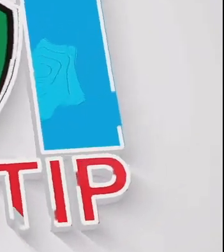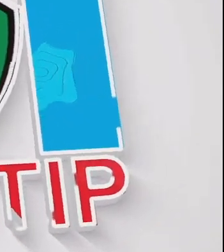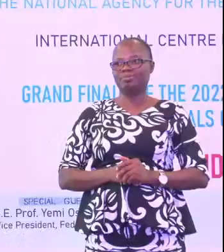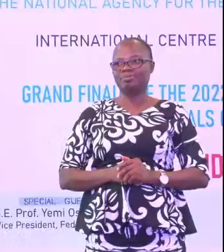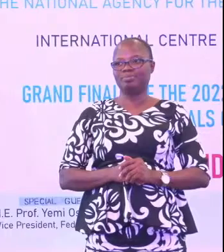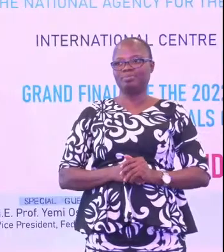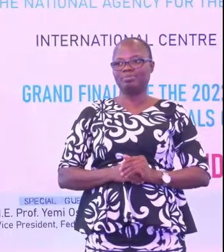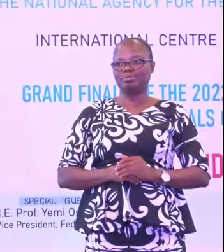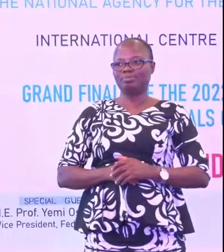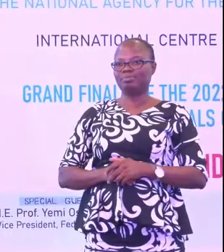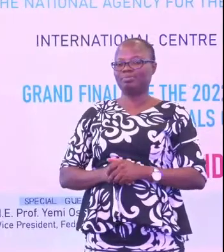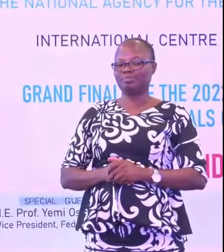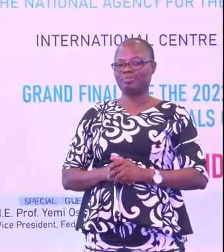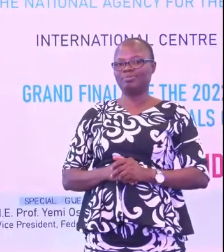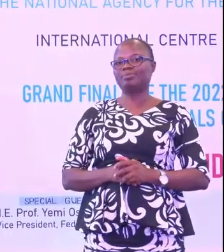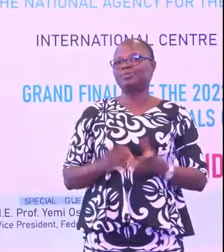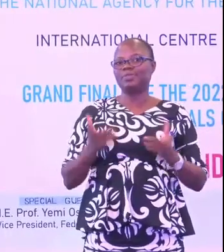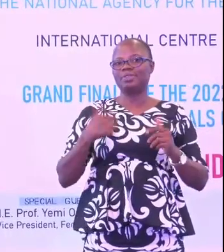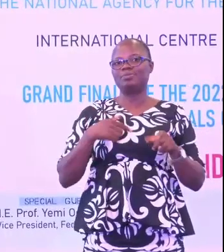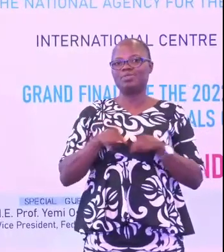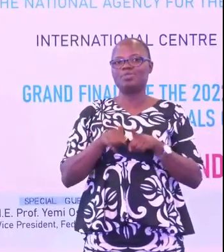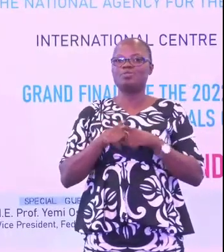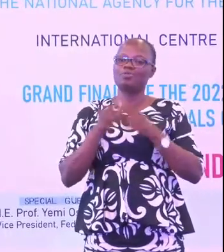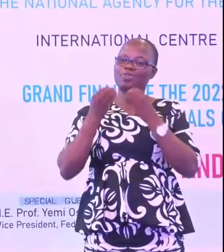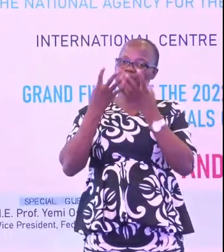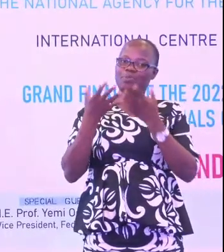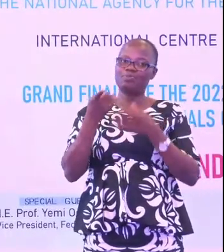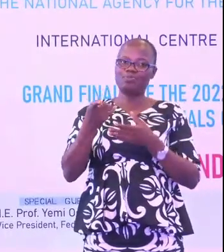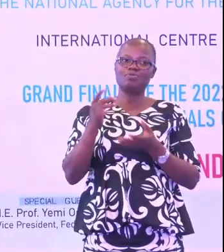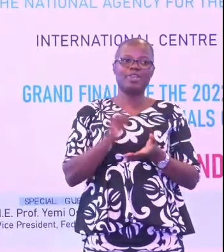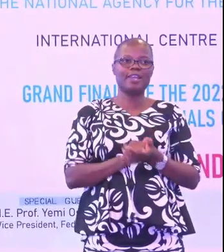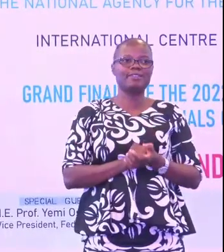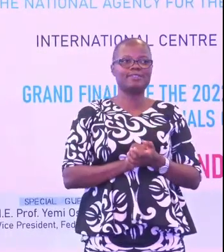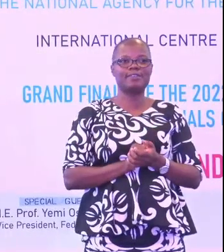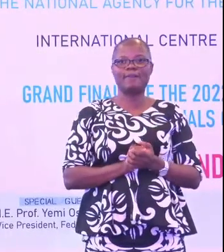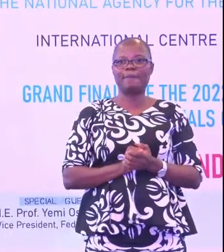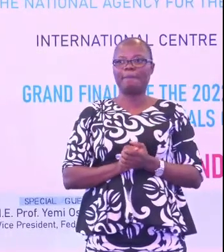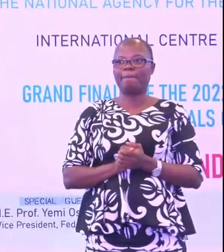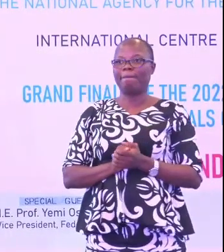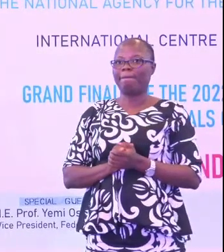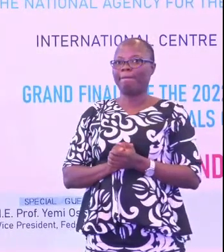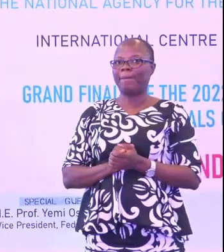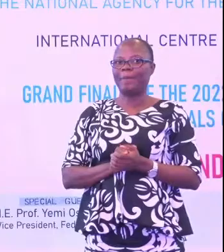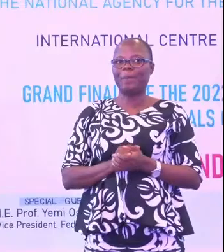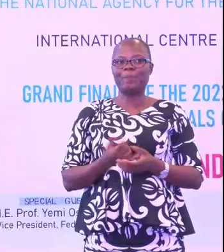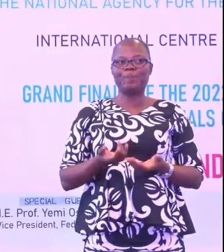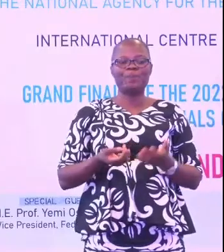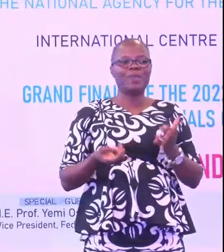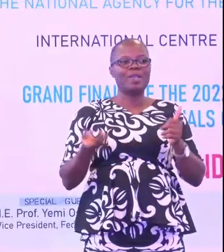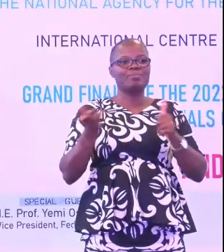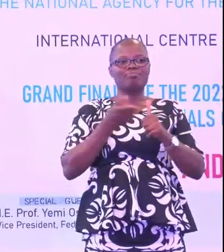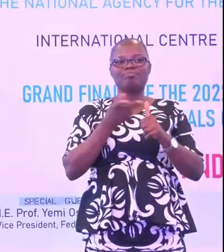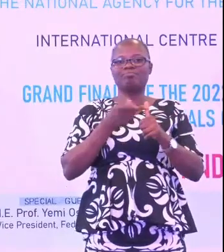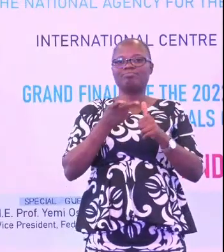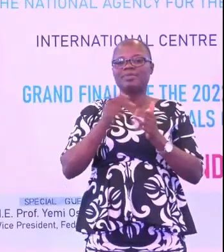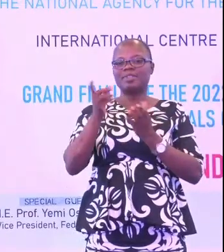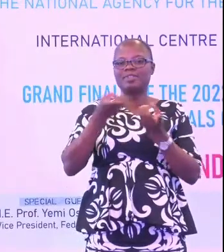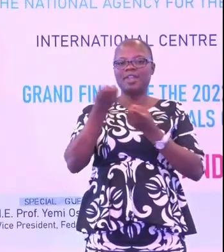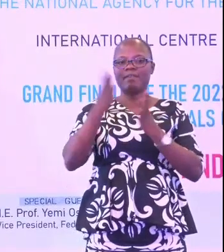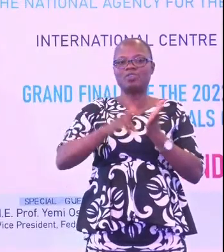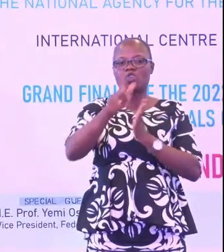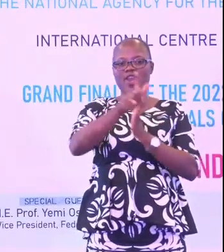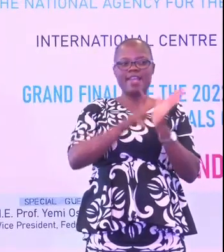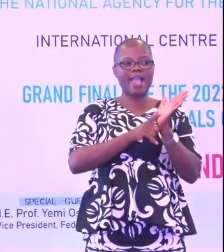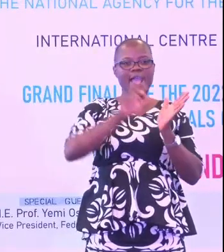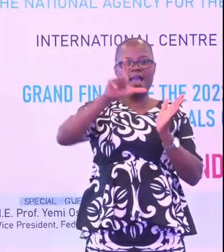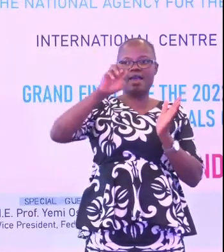Thank you very much. Let me also inform you that he was the pioneer director legal for NAPTIP. You can